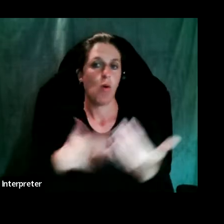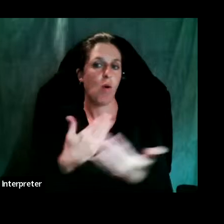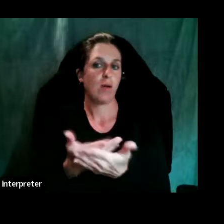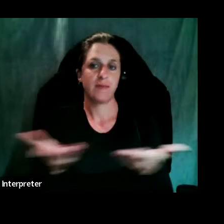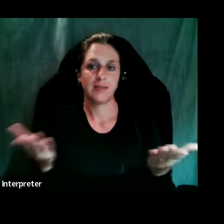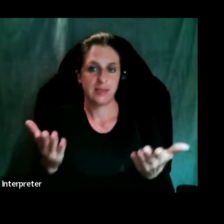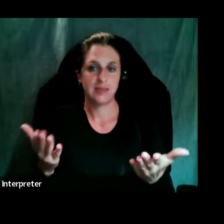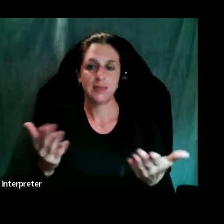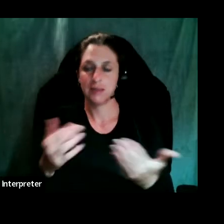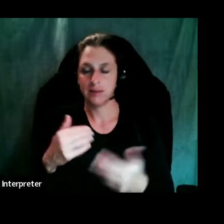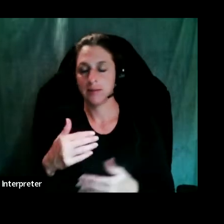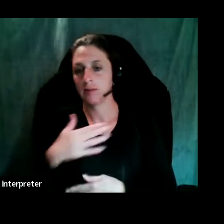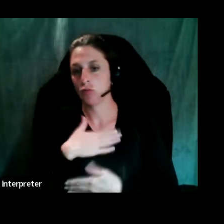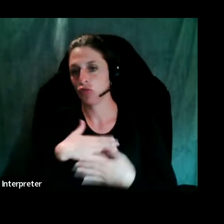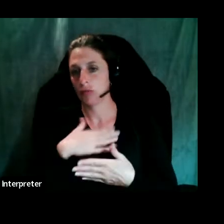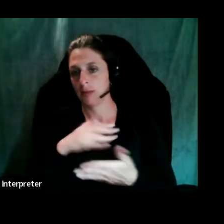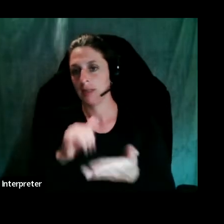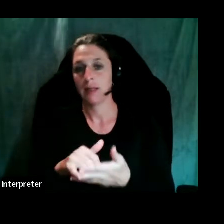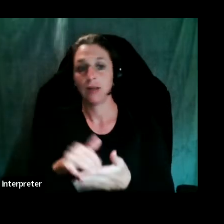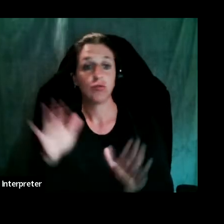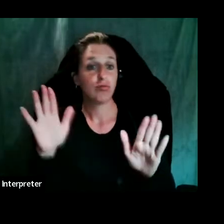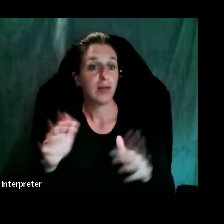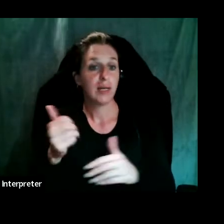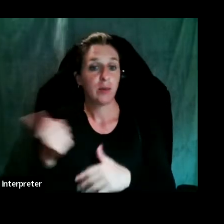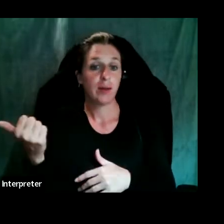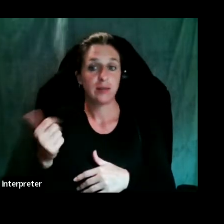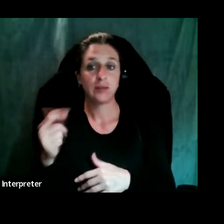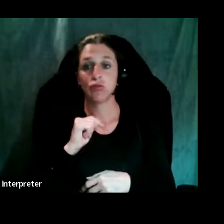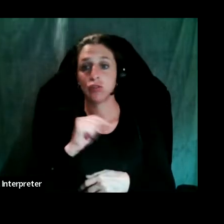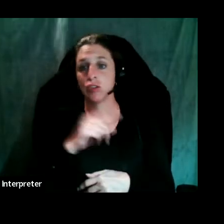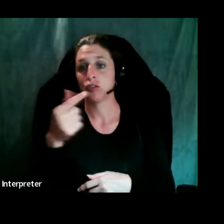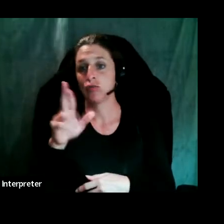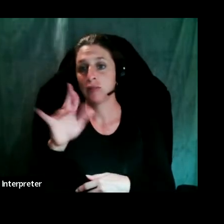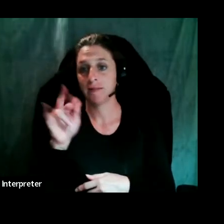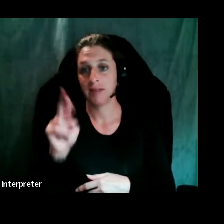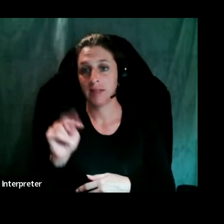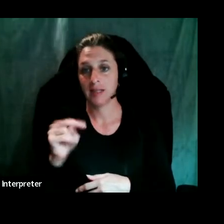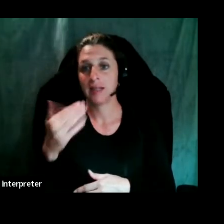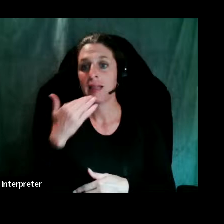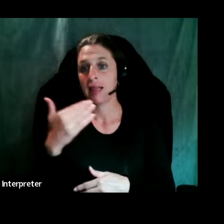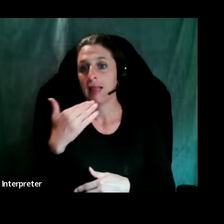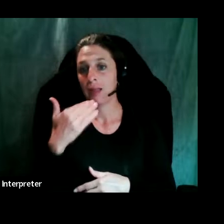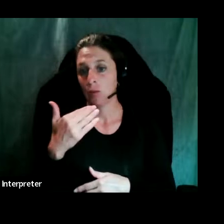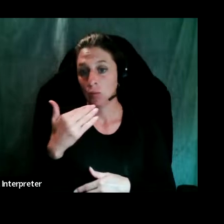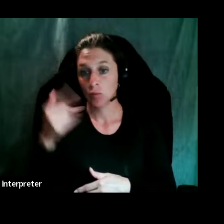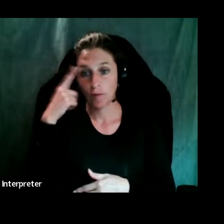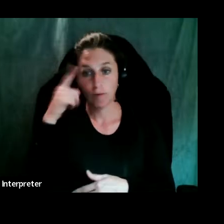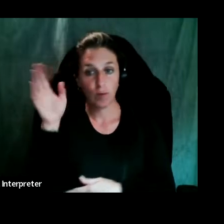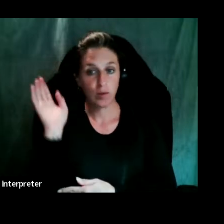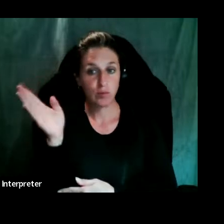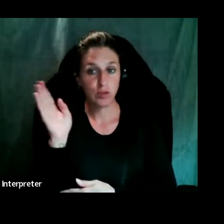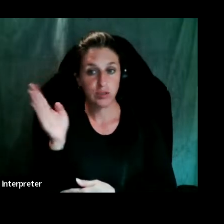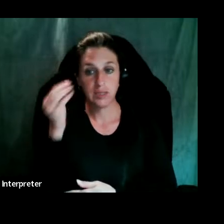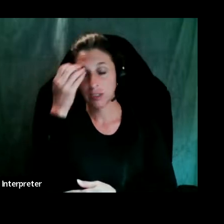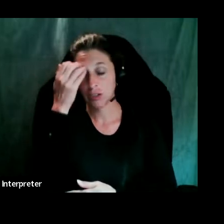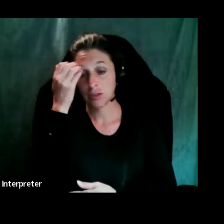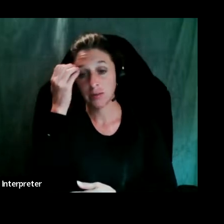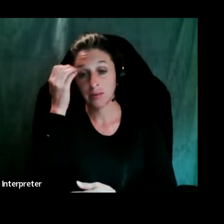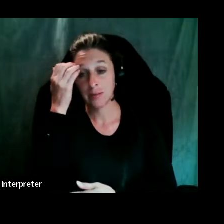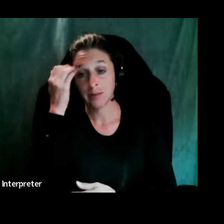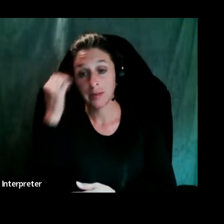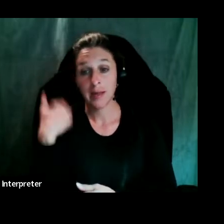Great. Anybody else? Trustee Griffin. Thank you for the presentation. I got a